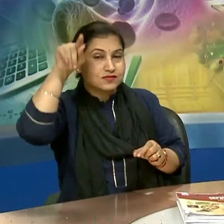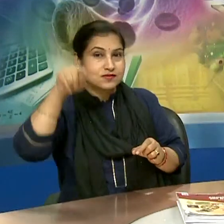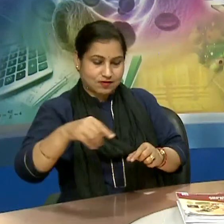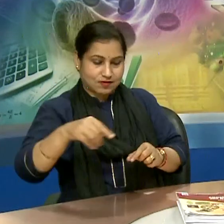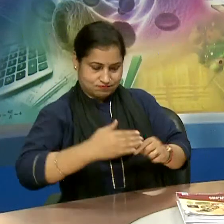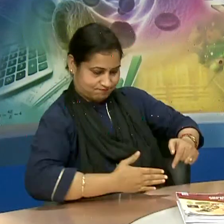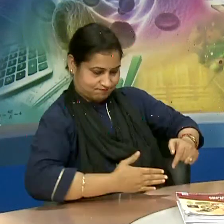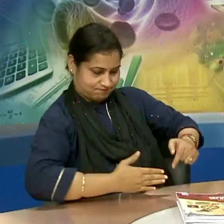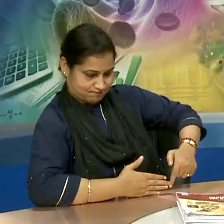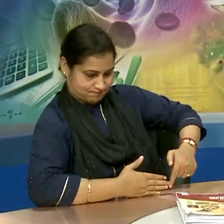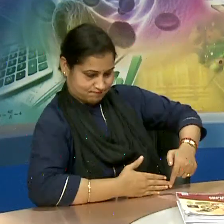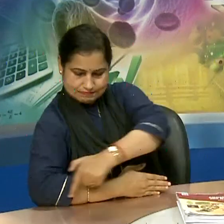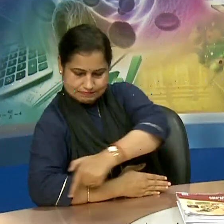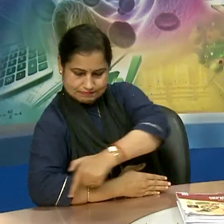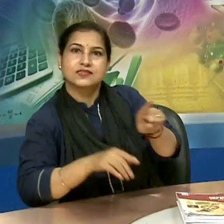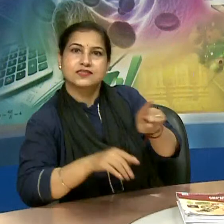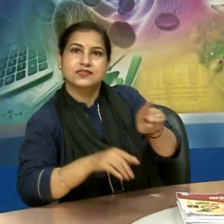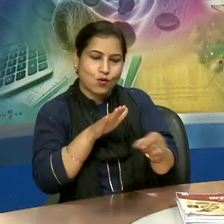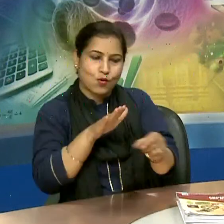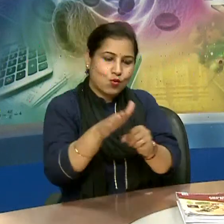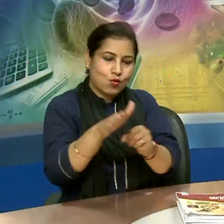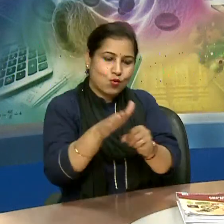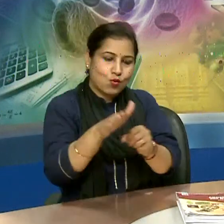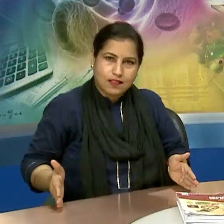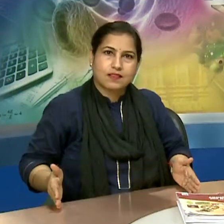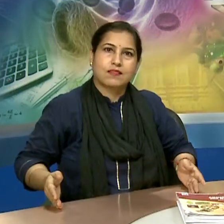Measuring sticks of length